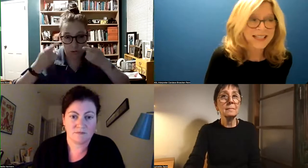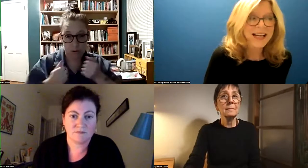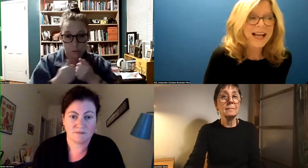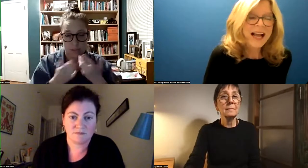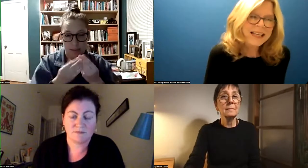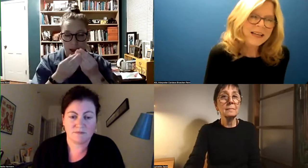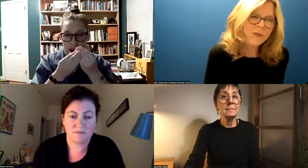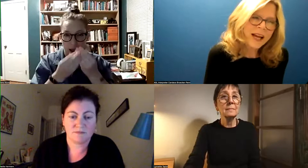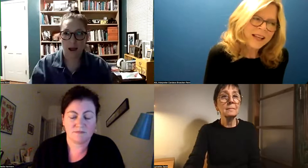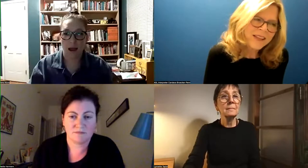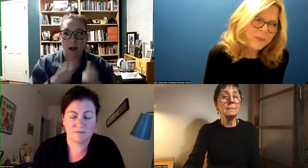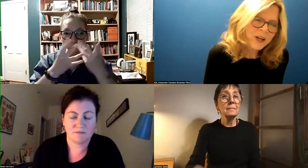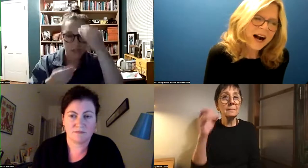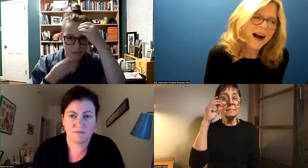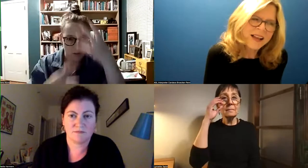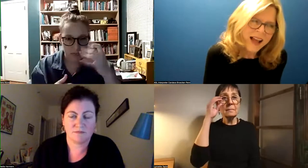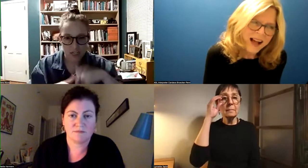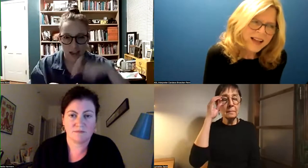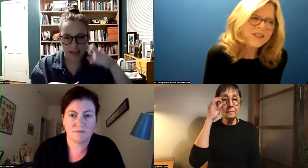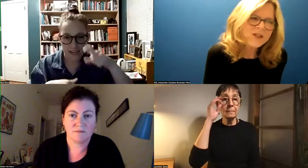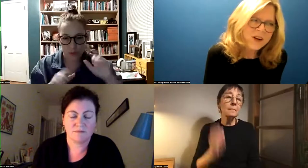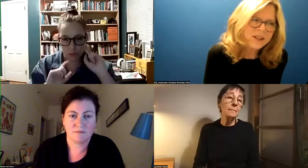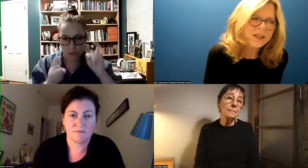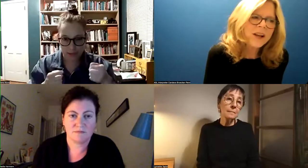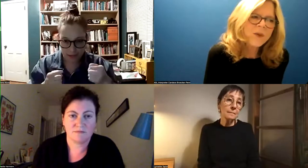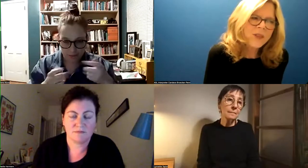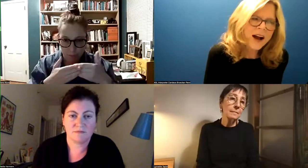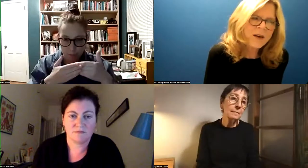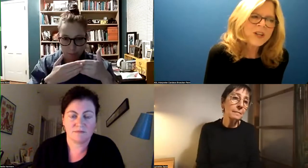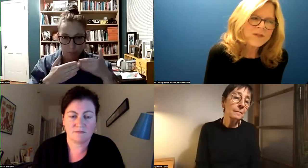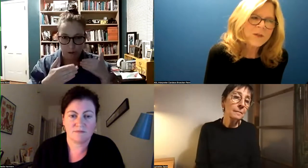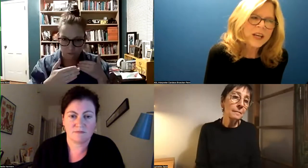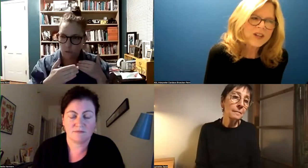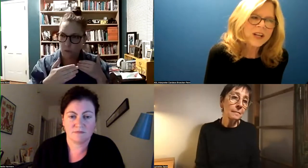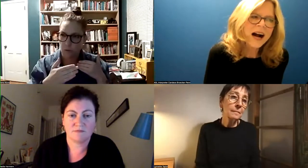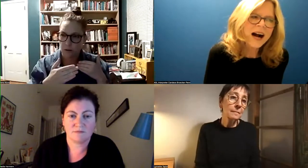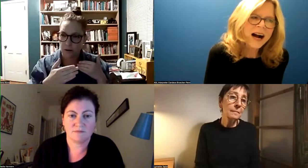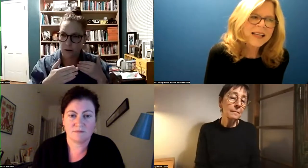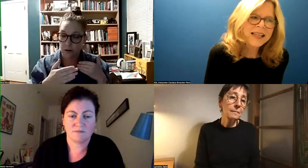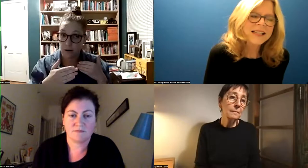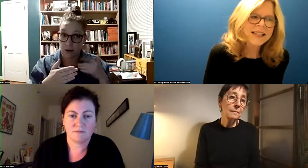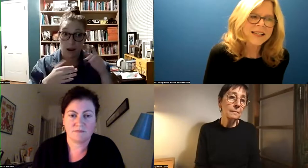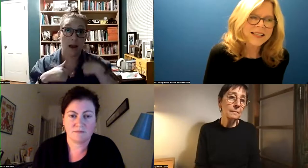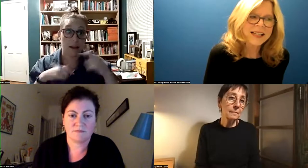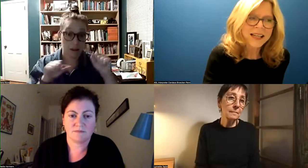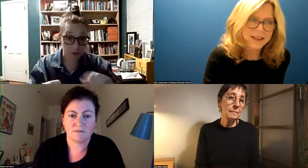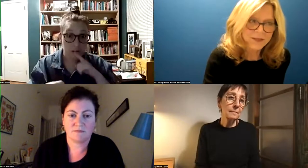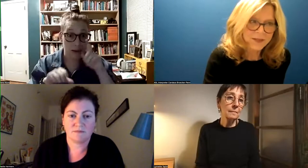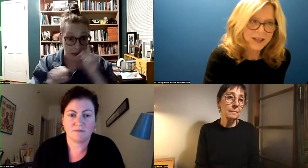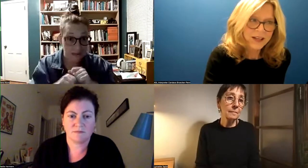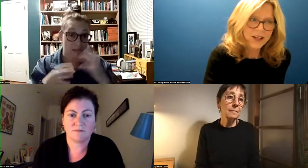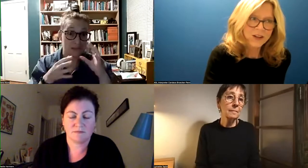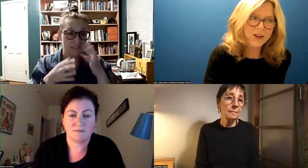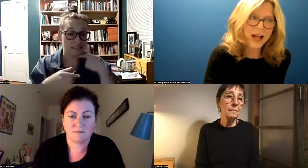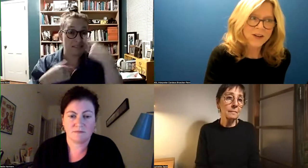community. And writing this book, I had to struggle with how much information I needed to give